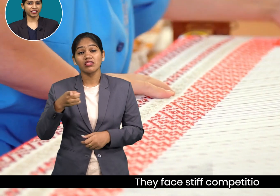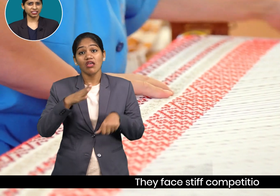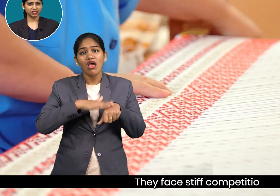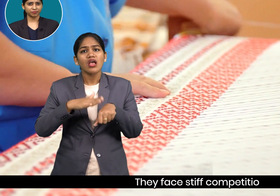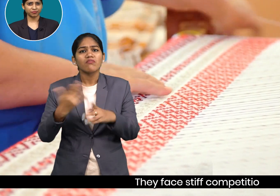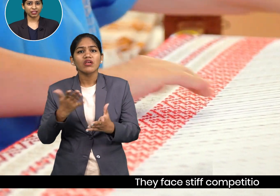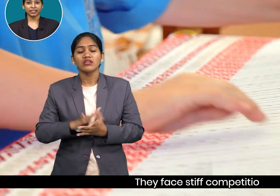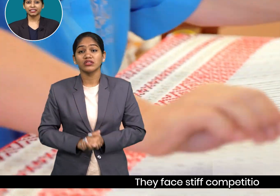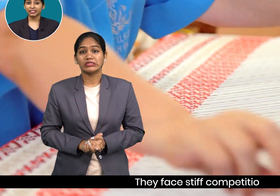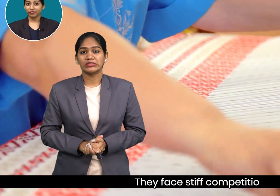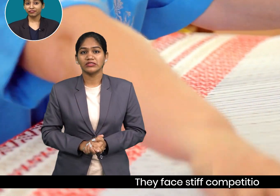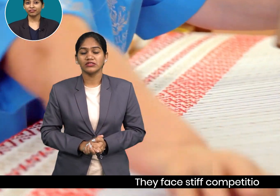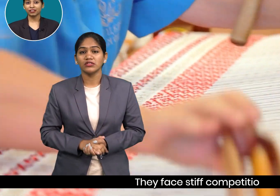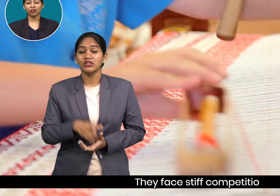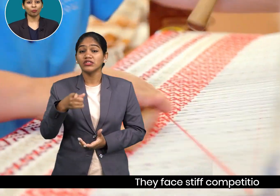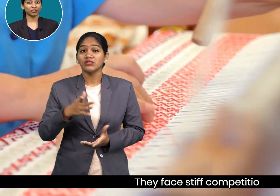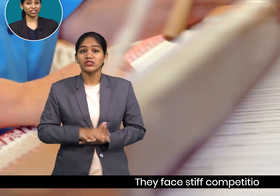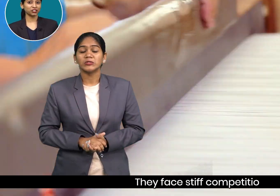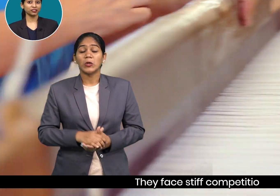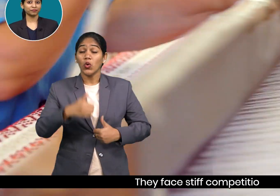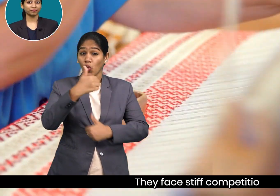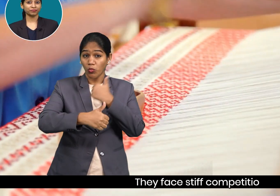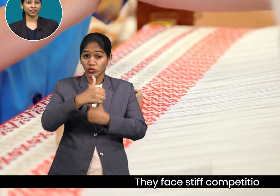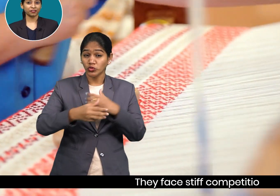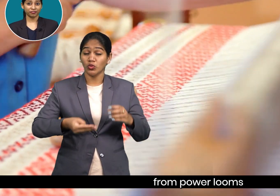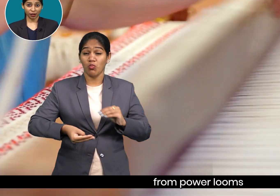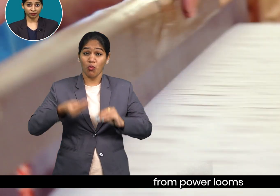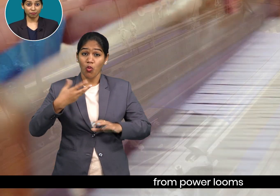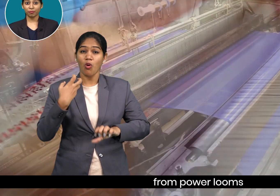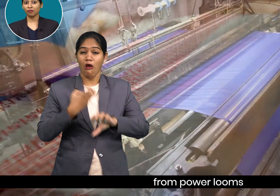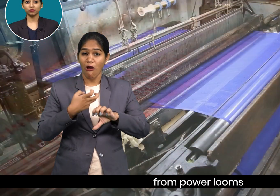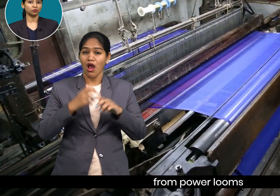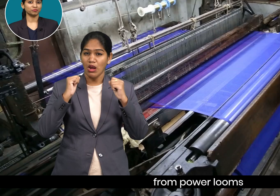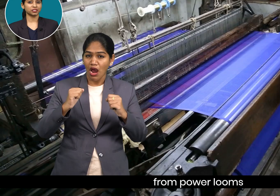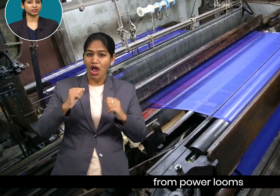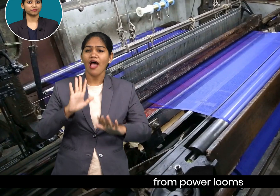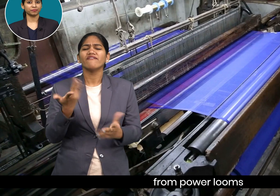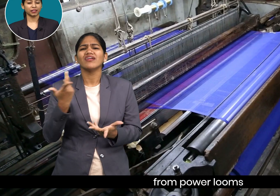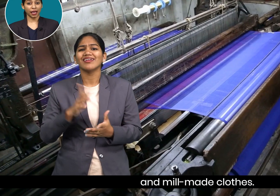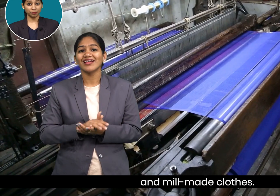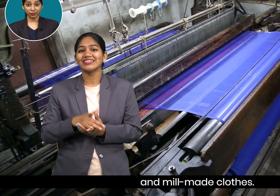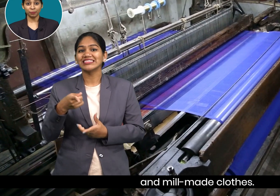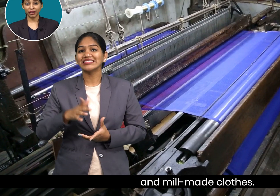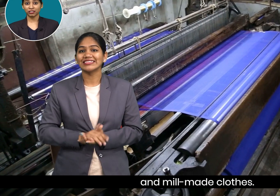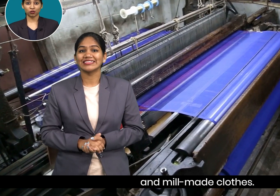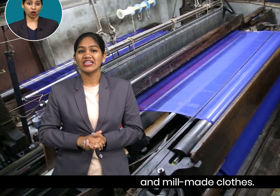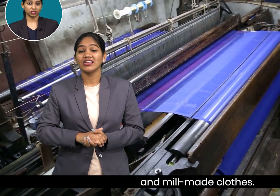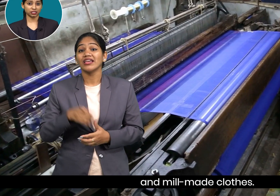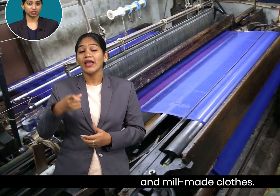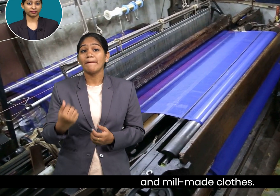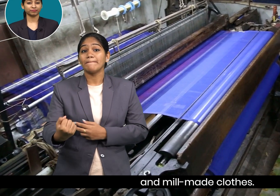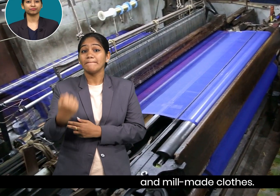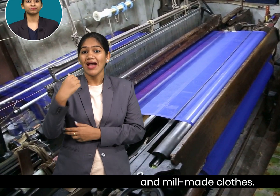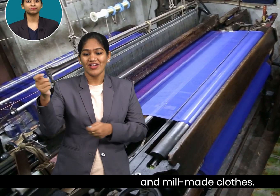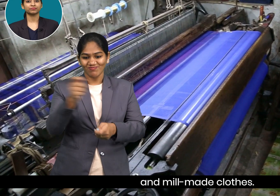They face stiff competition from power looms and mill-made